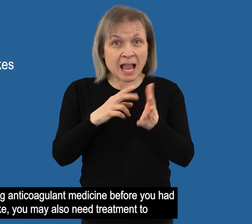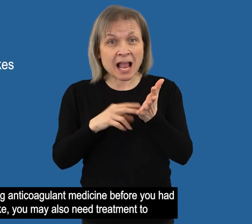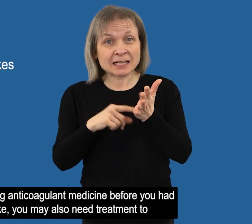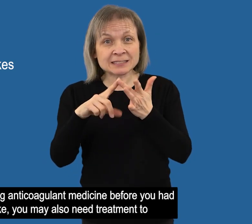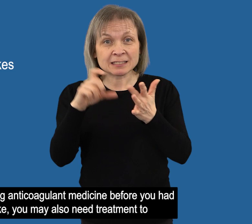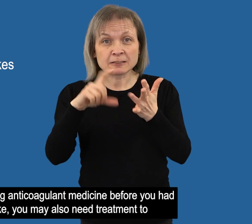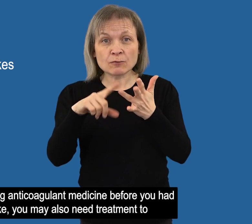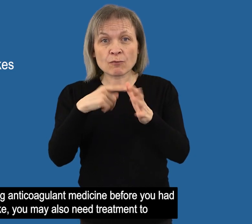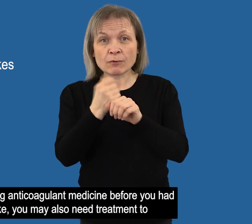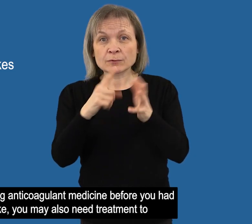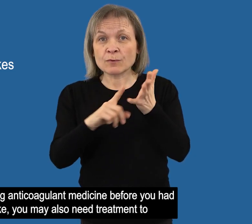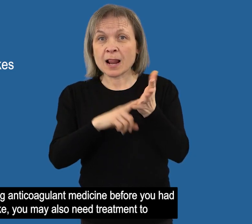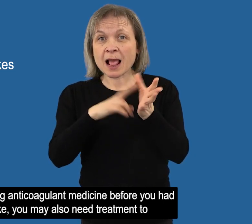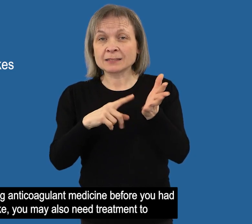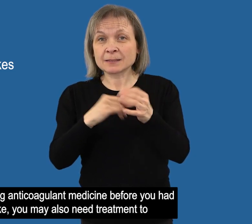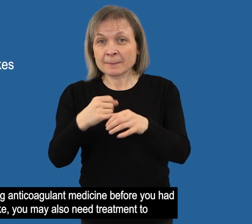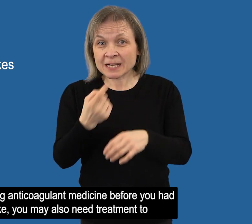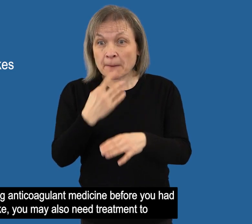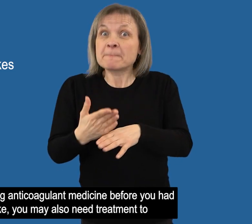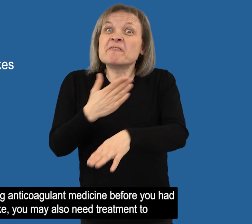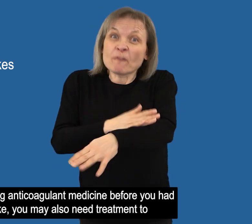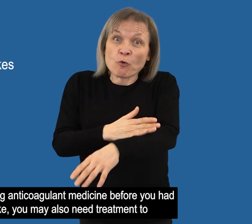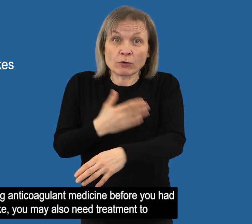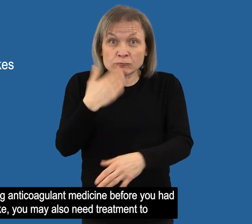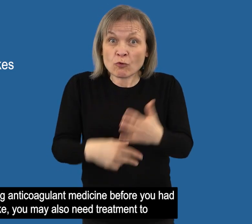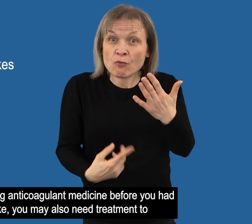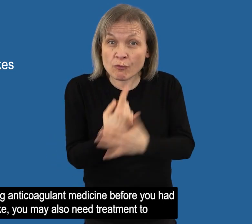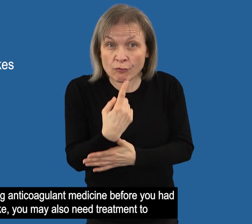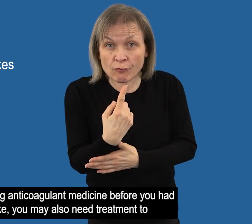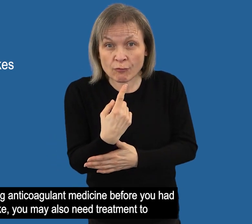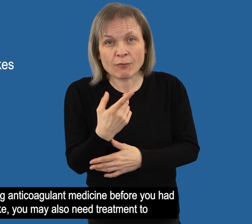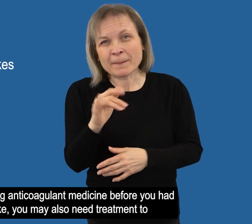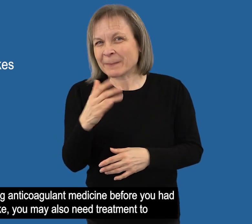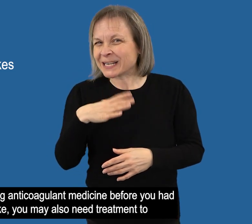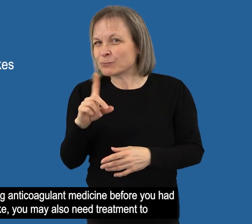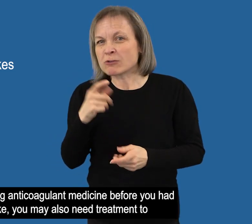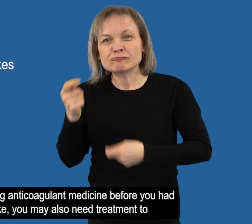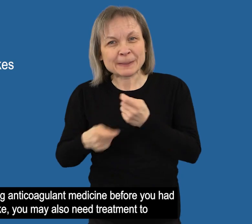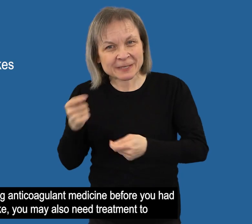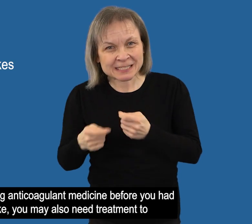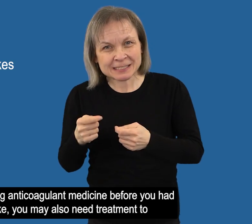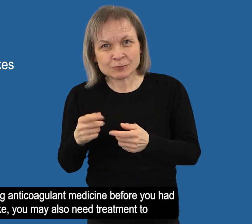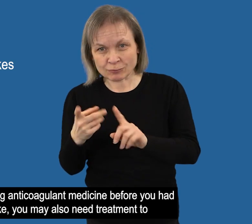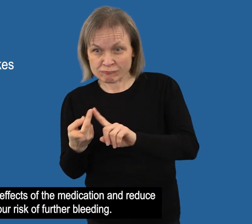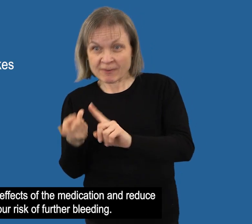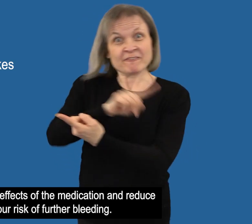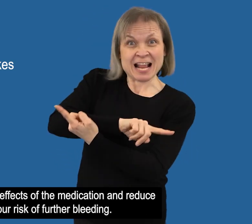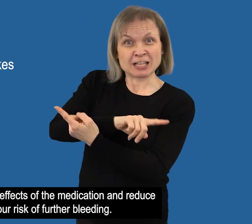If you were taking anticoagulant medicine before you had your stroke, you may also need treatment to reverse